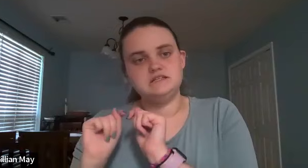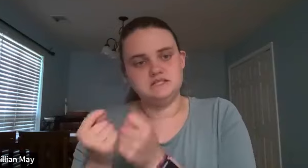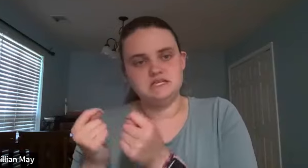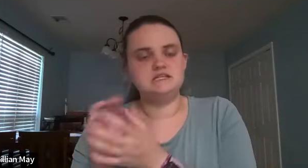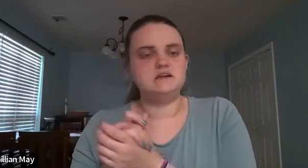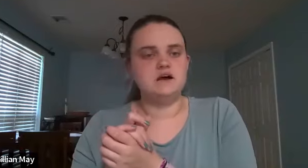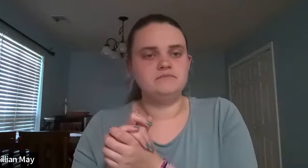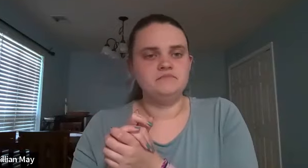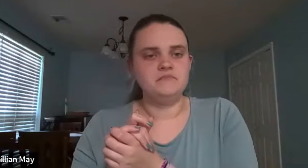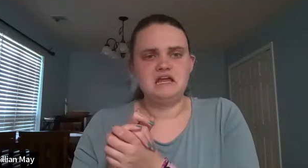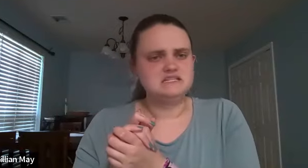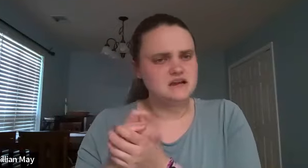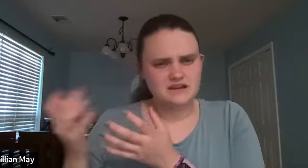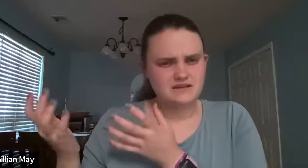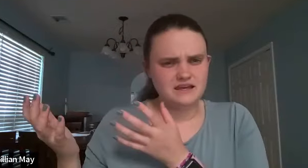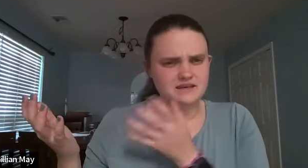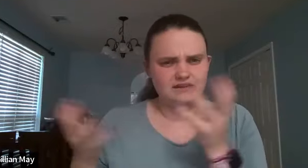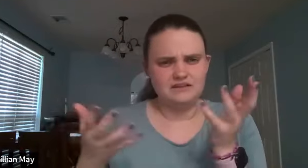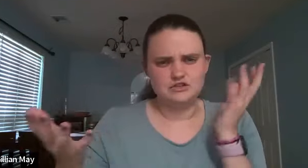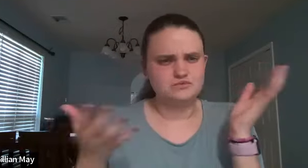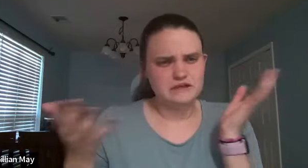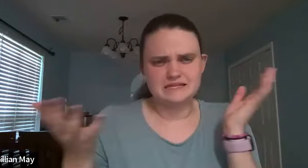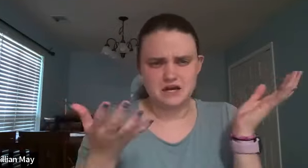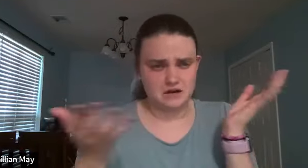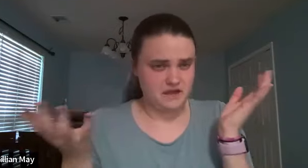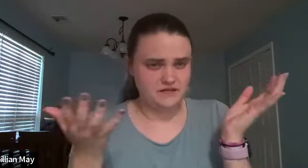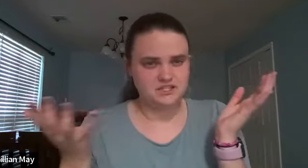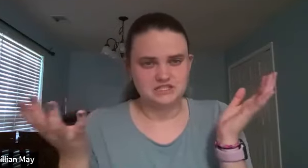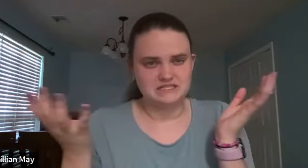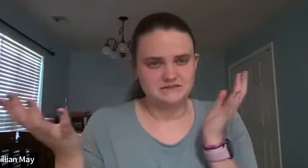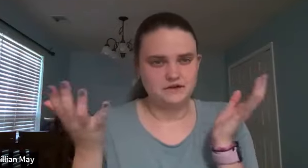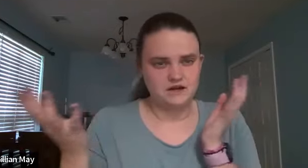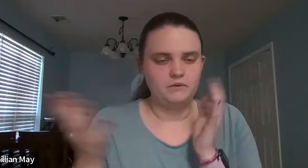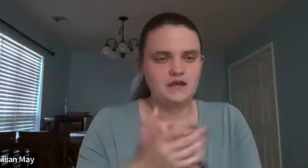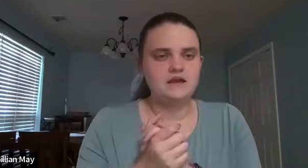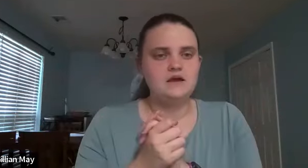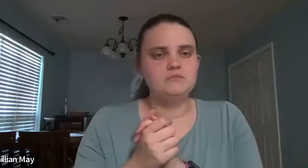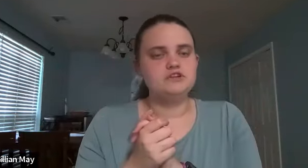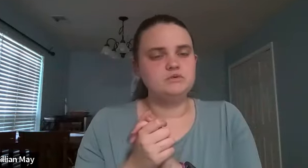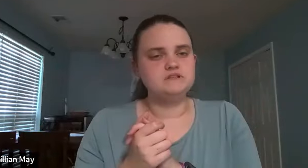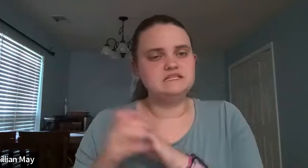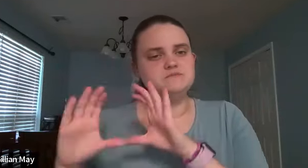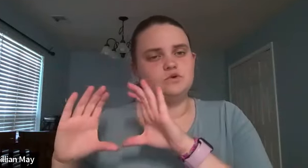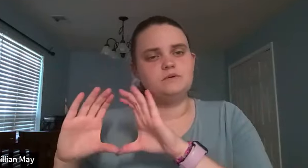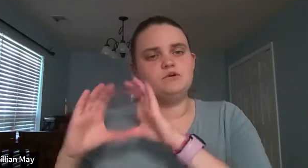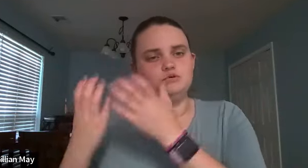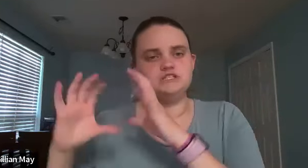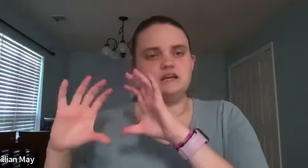and the T's. And it's not like it's not a bad thing. It's just a different kind of way. But you will see some more people who will just kind of have